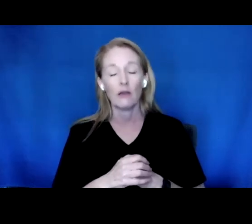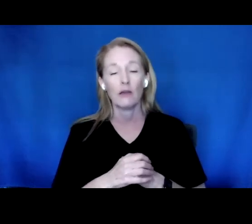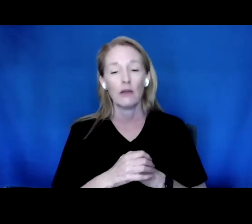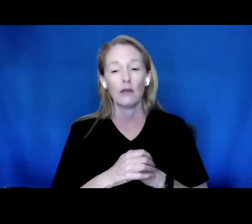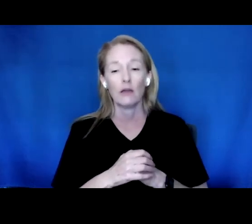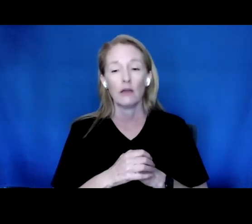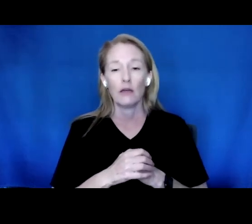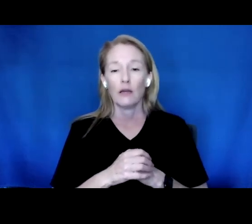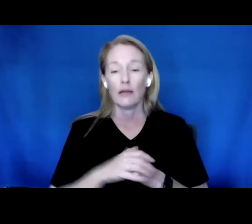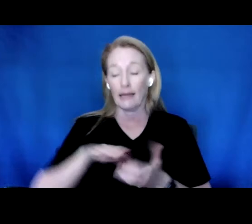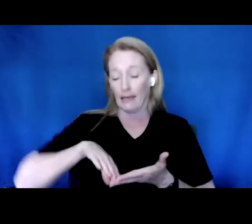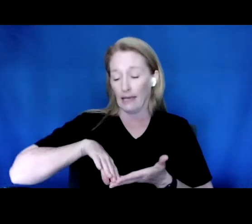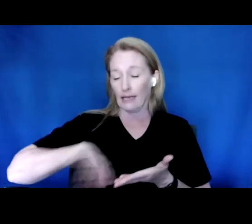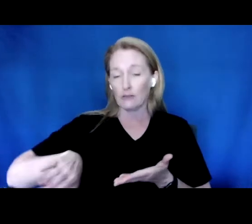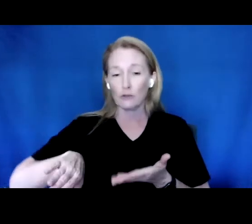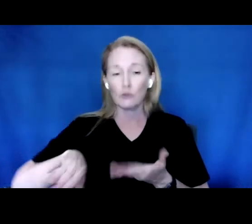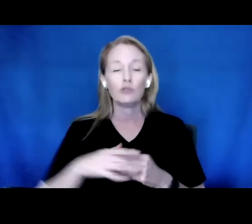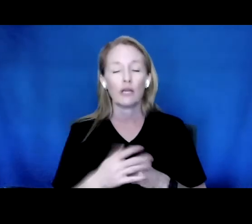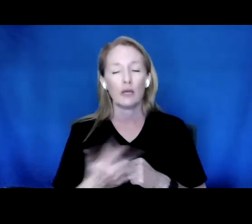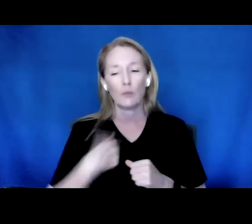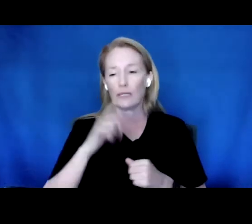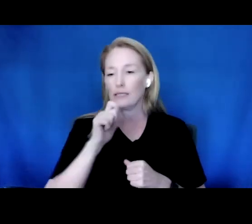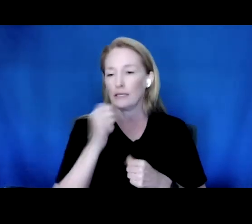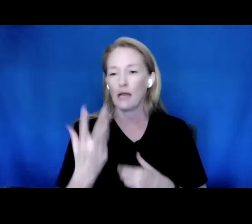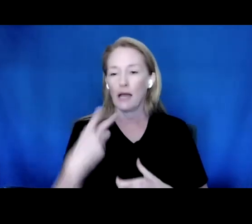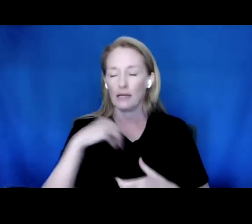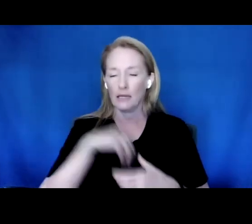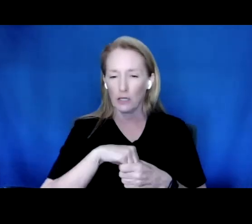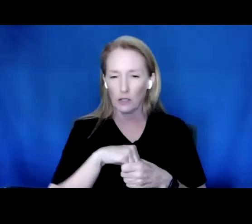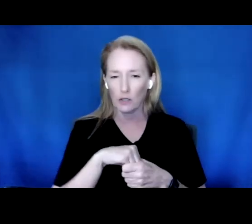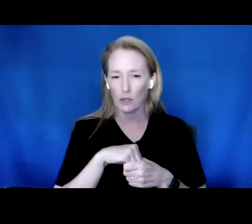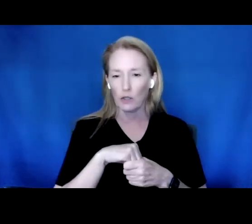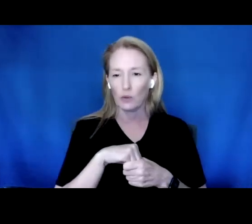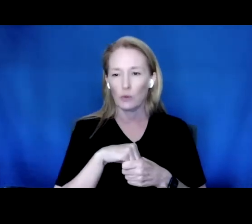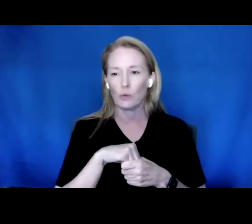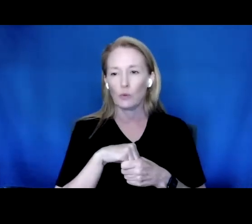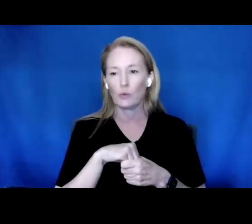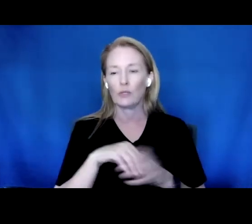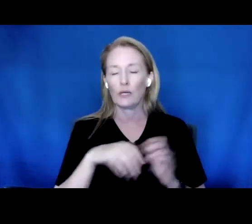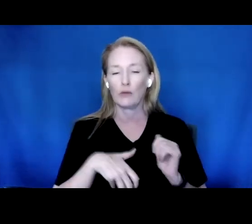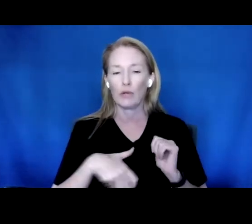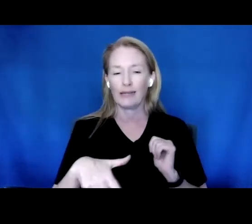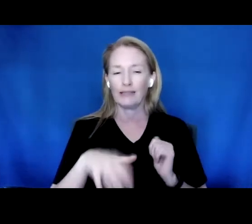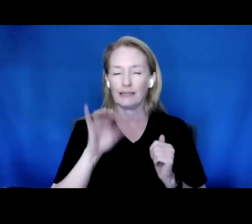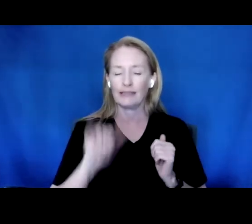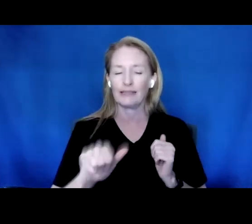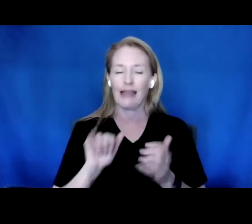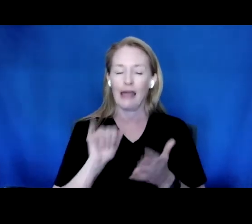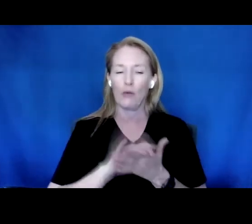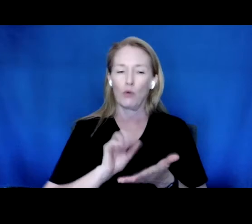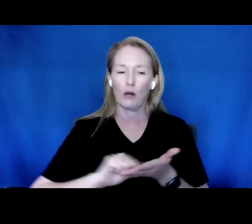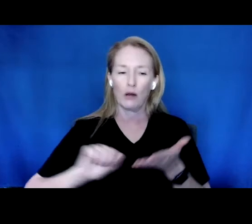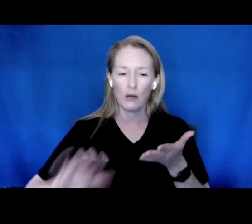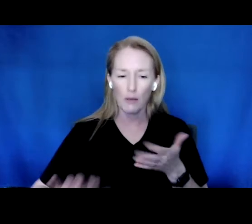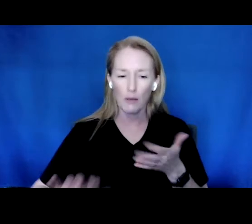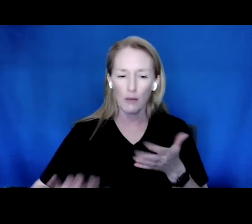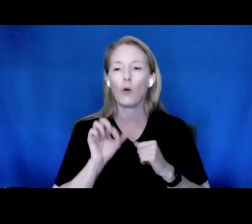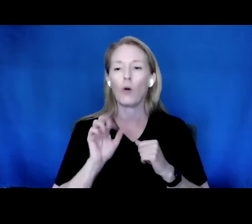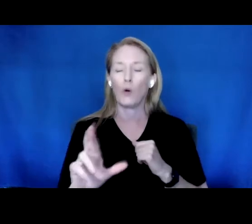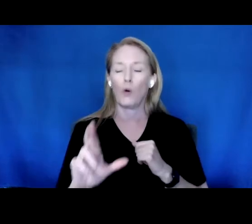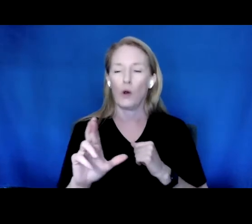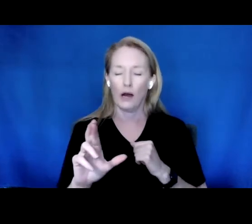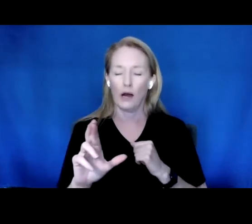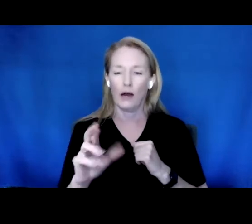include instances where the pregnancy was terminated or instances of spontaneous abortion. So after all